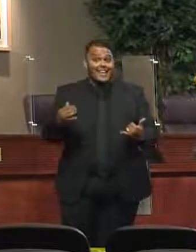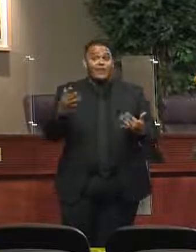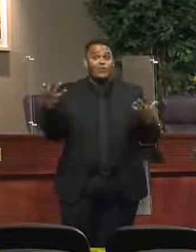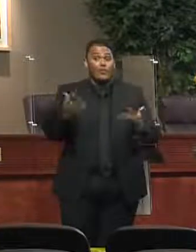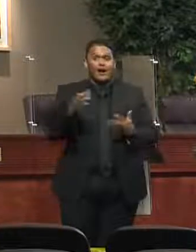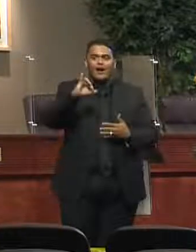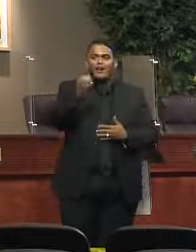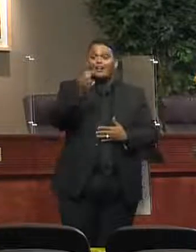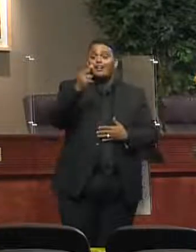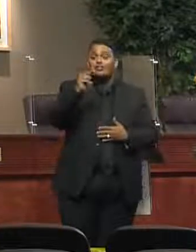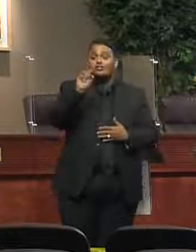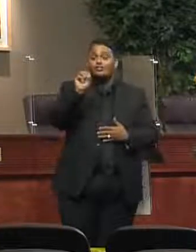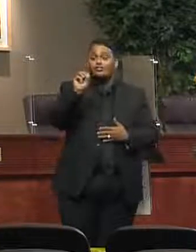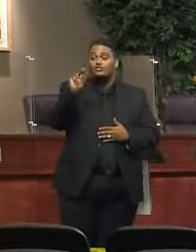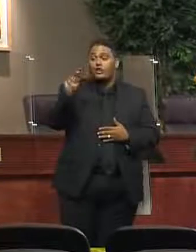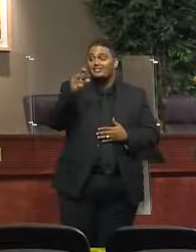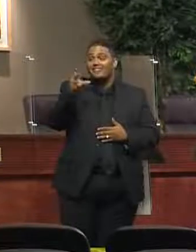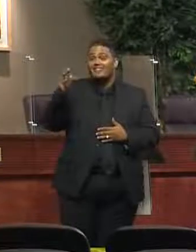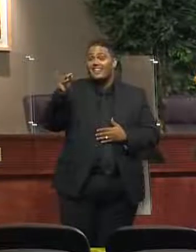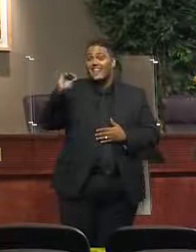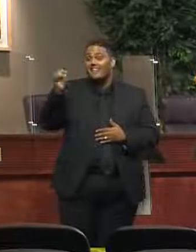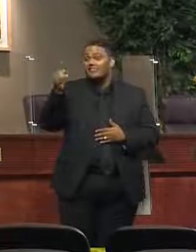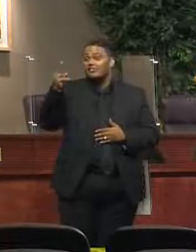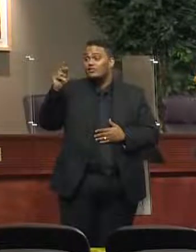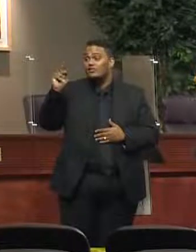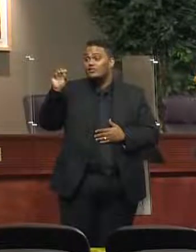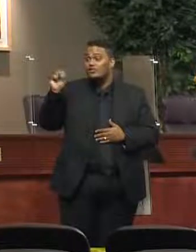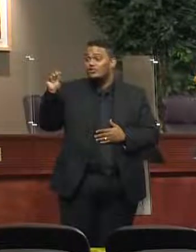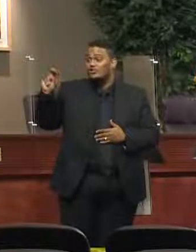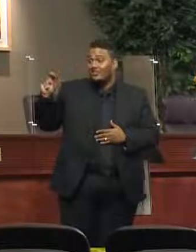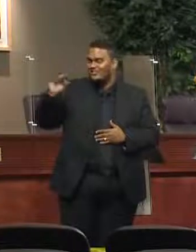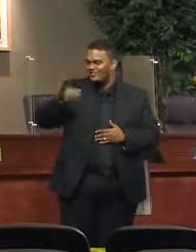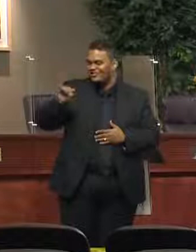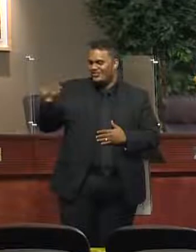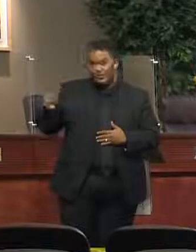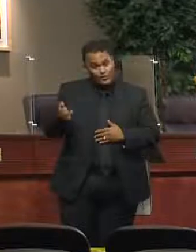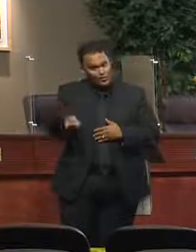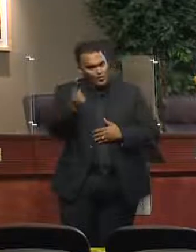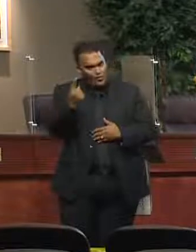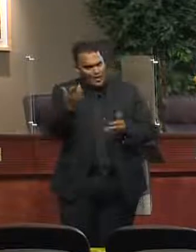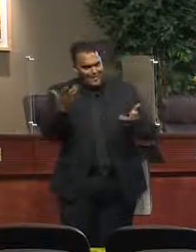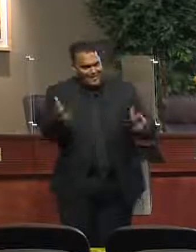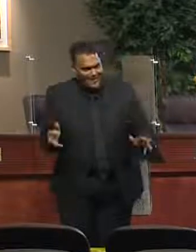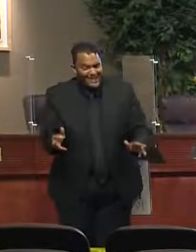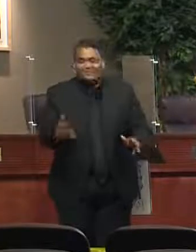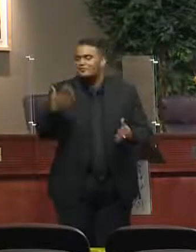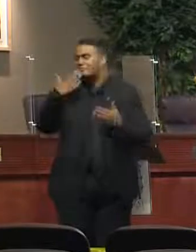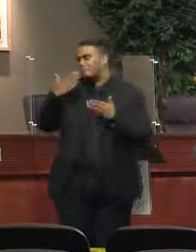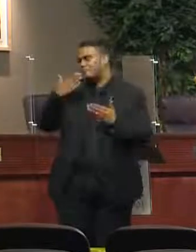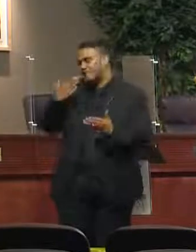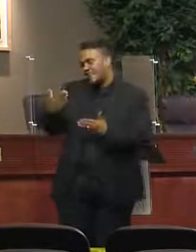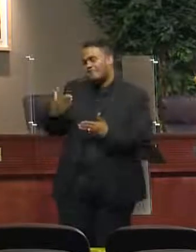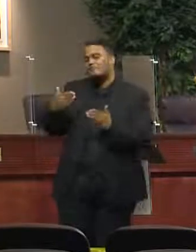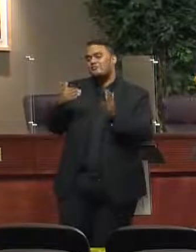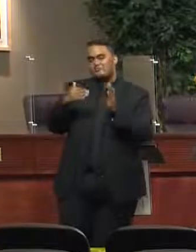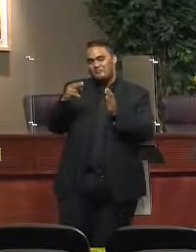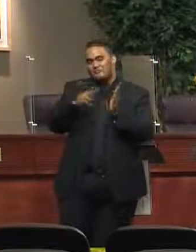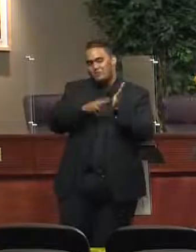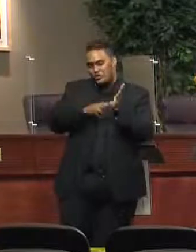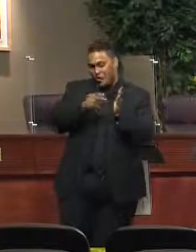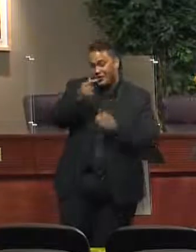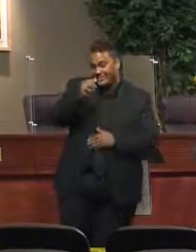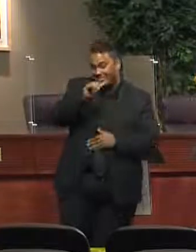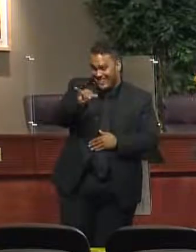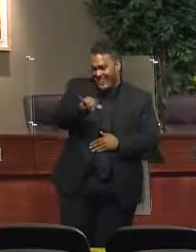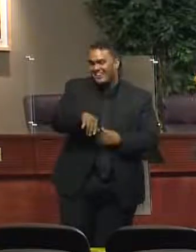and done. Thank you for joining us today. Let me say thank you to Dr. Prince and to Nurse Gay for joining us as well.